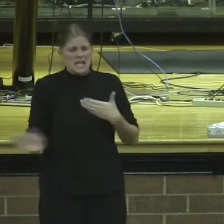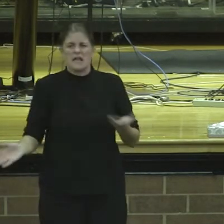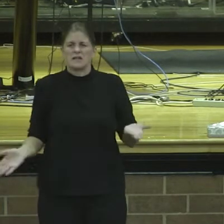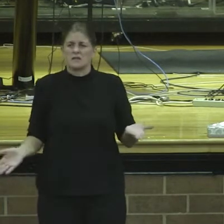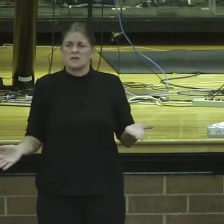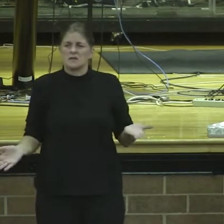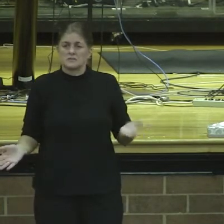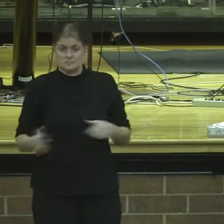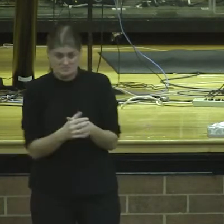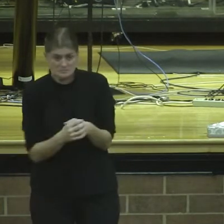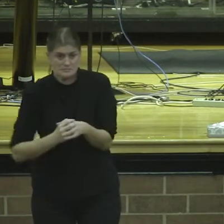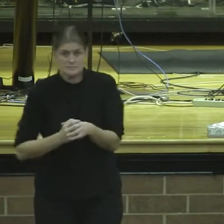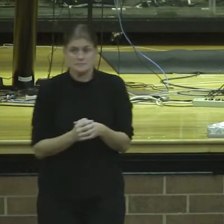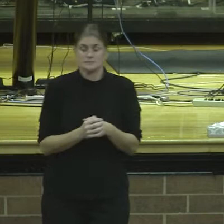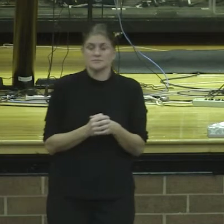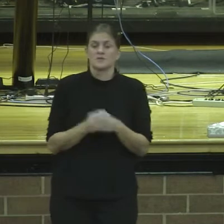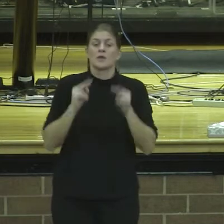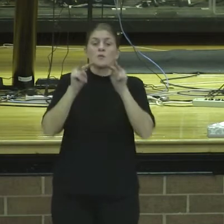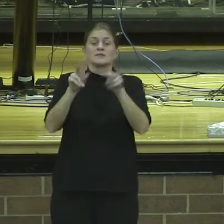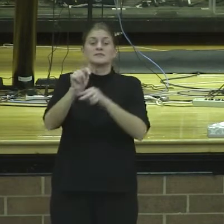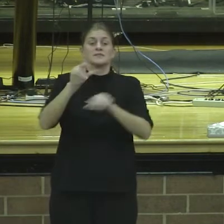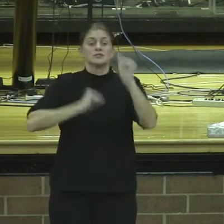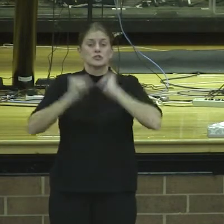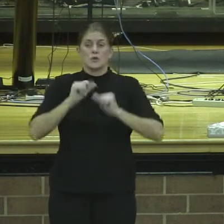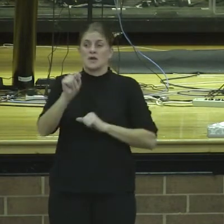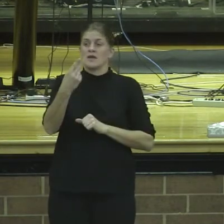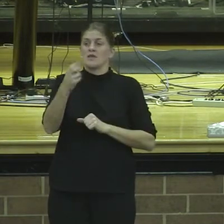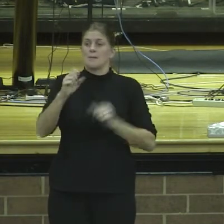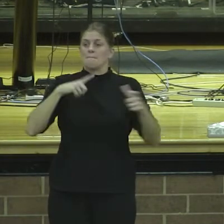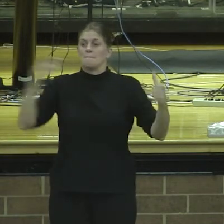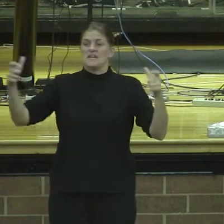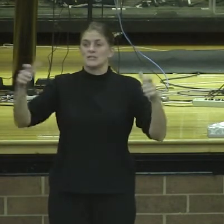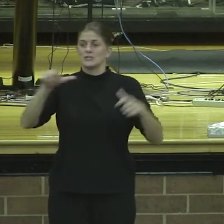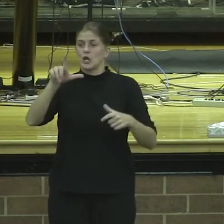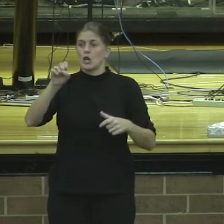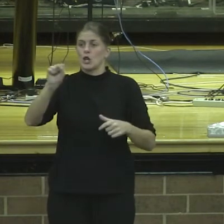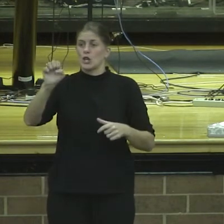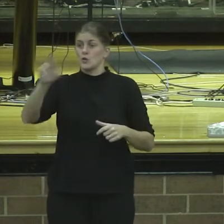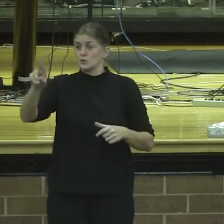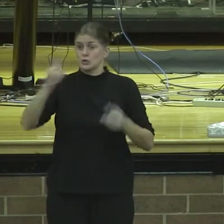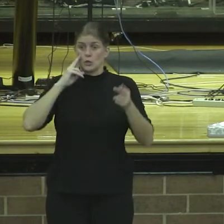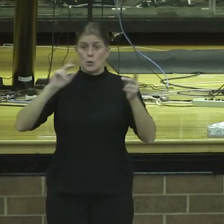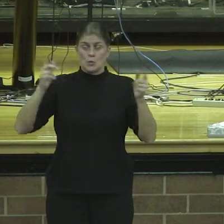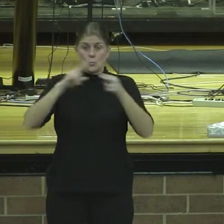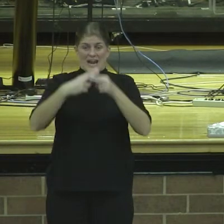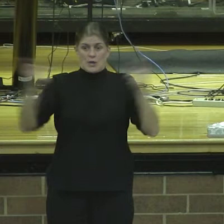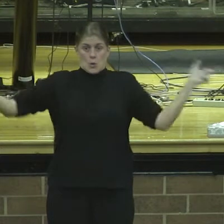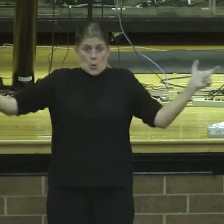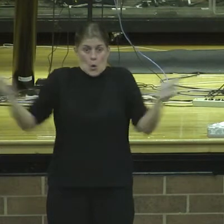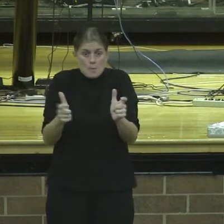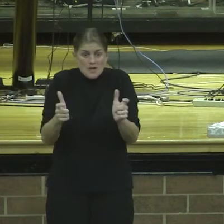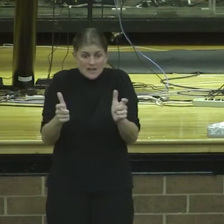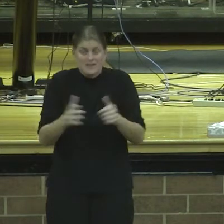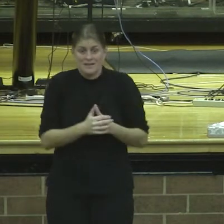I still watch The Biggest Loser. And they have a thing on there, commercials that come up called The More You Know. You guys have ever seen